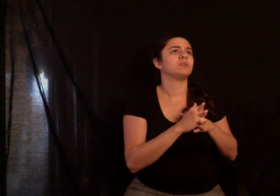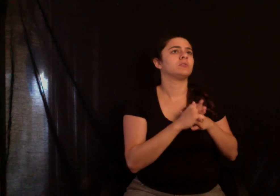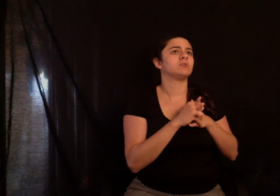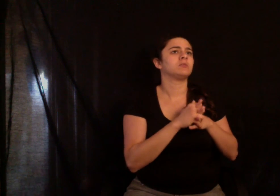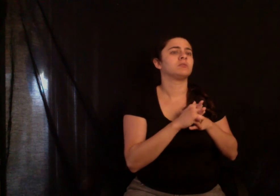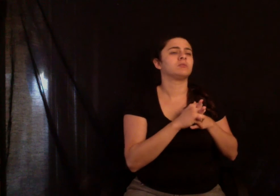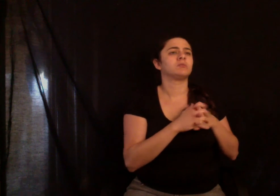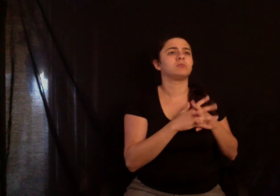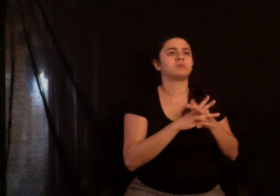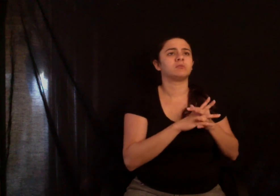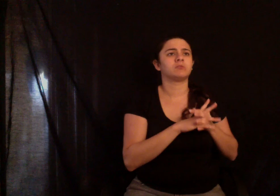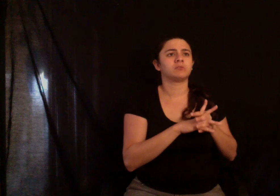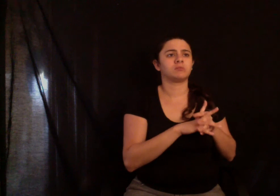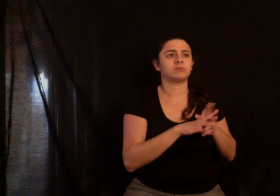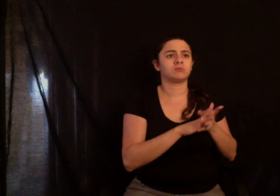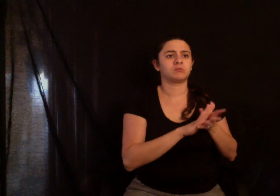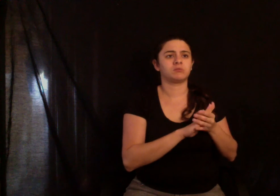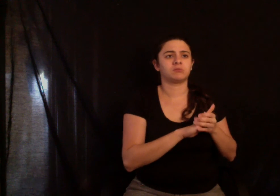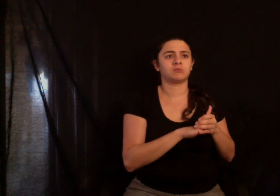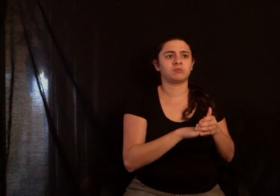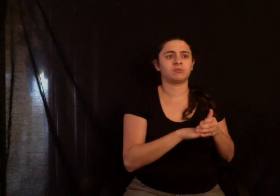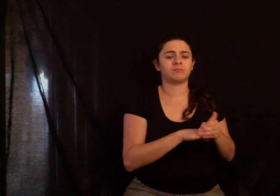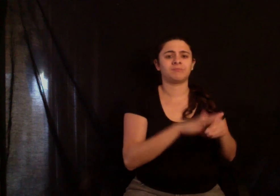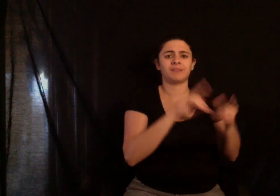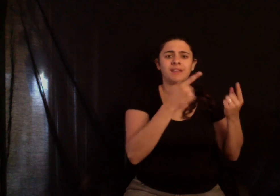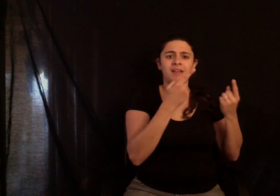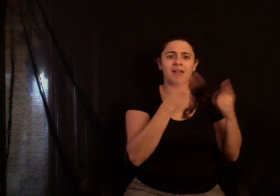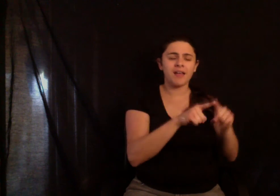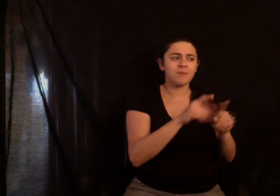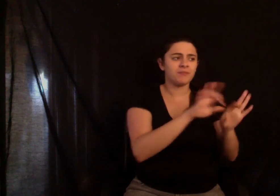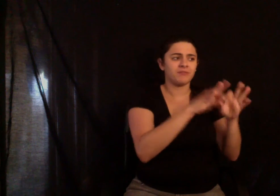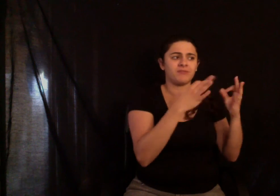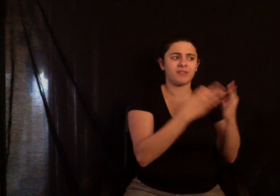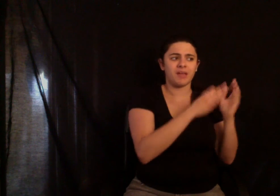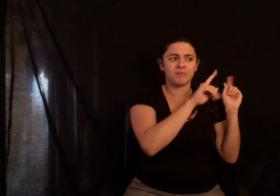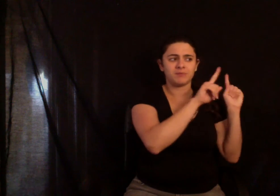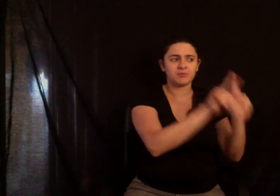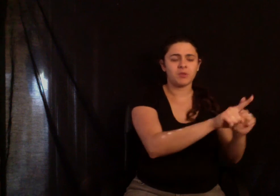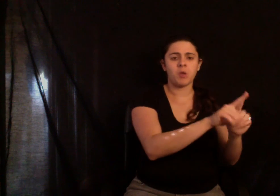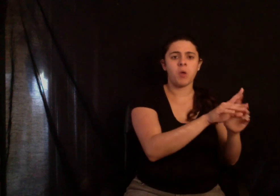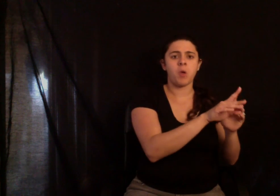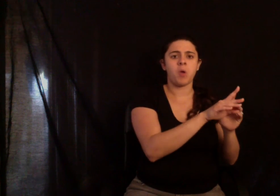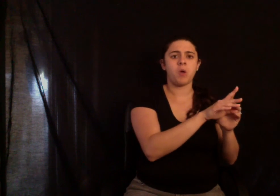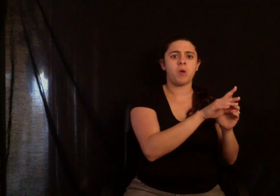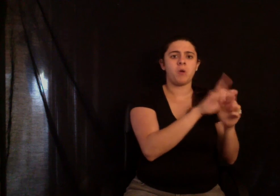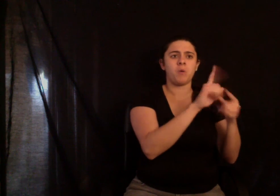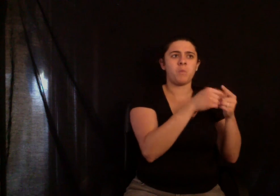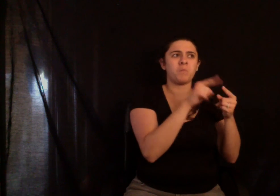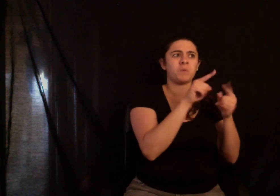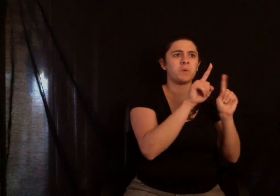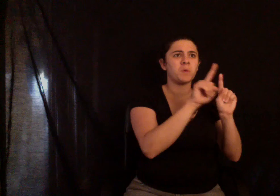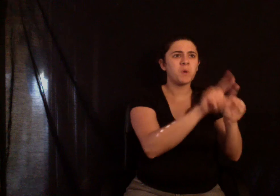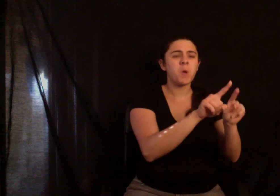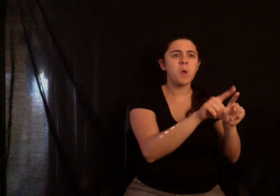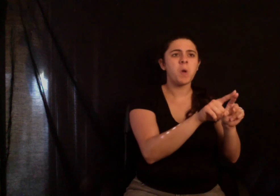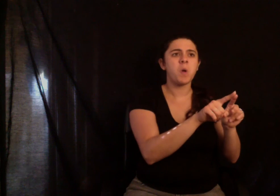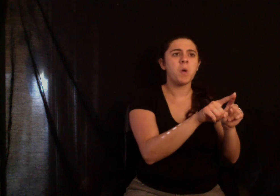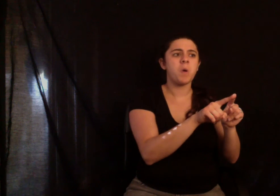the invoice was 13 something thousand bucks. That was insane. What a rip. The invoice was so incredibly high,